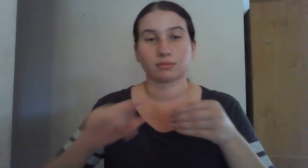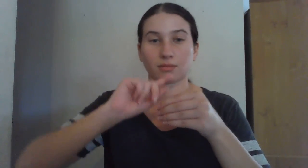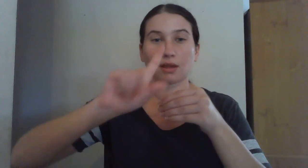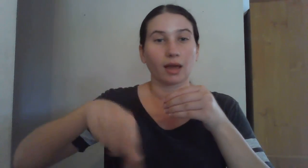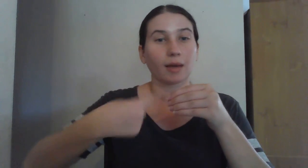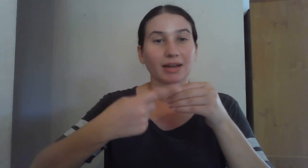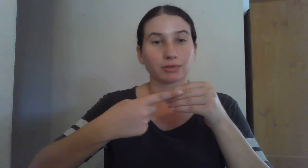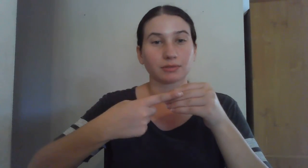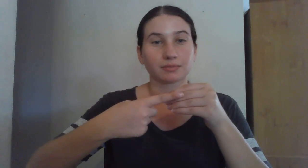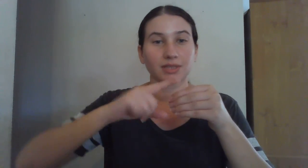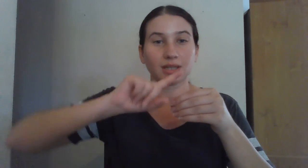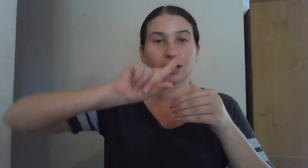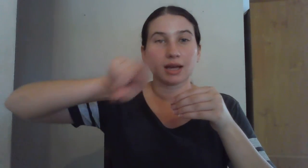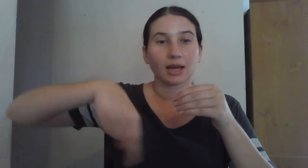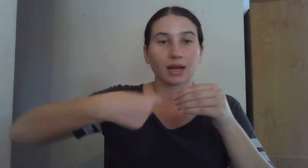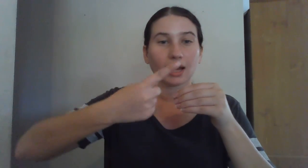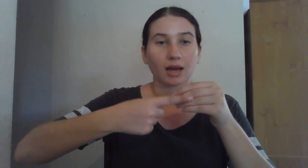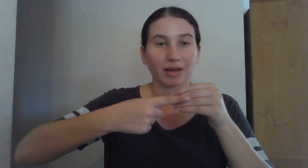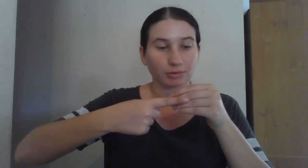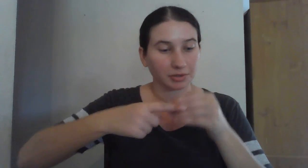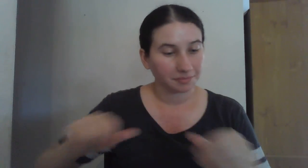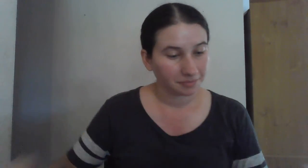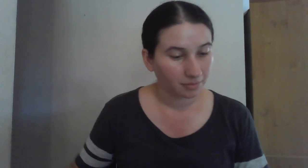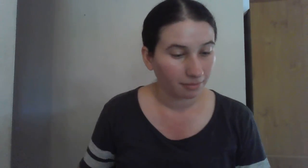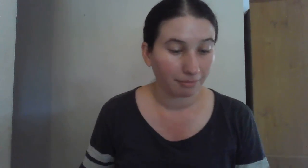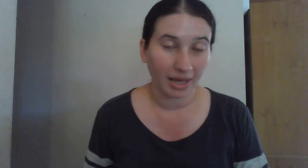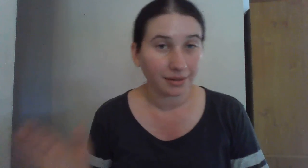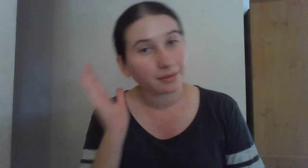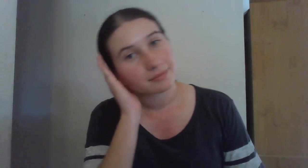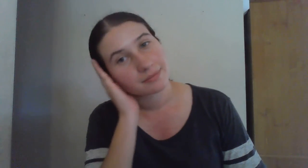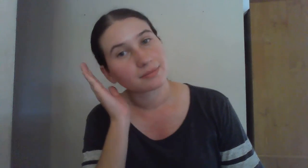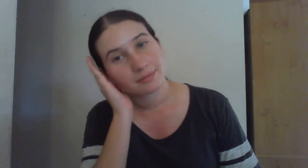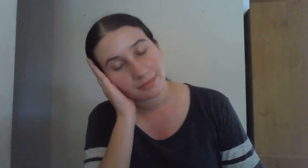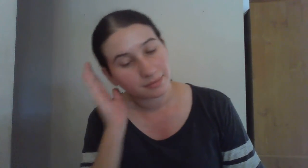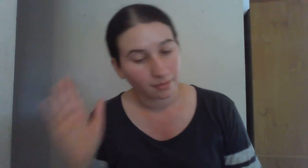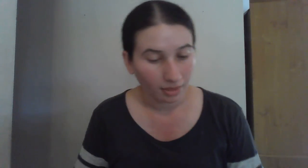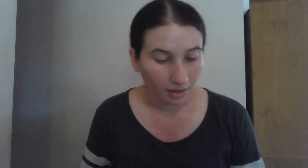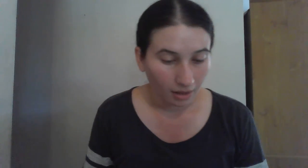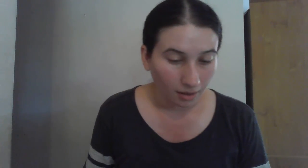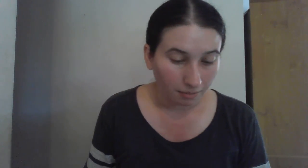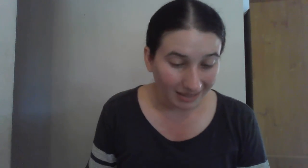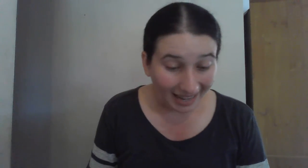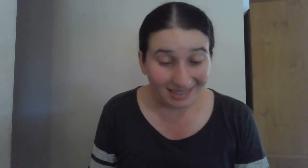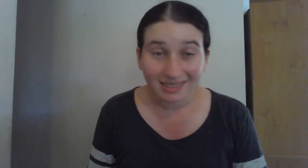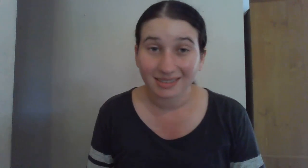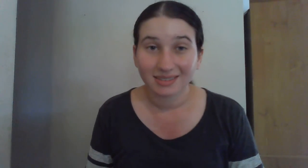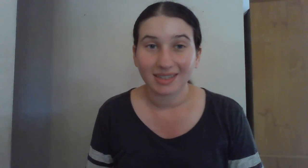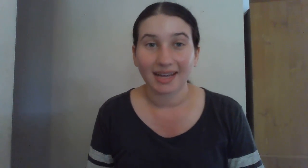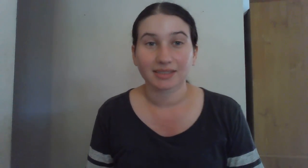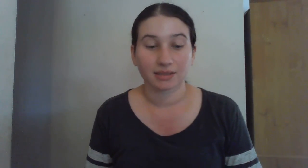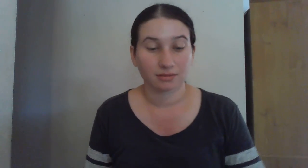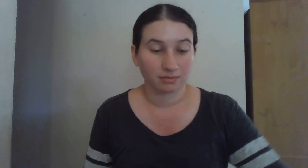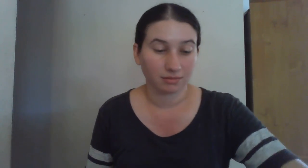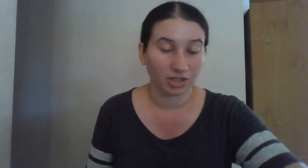About. Bed. Black, as in the